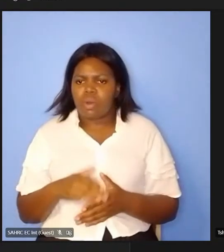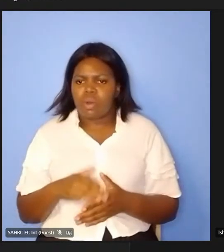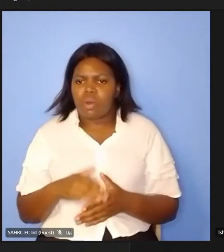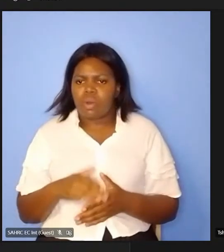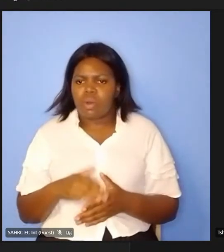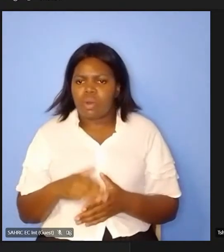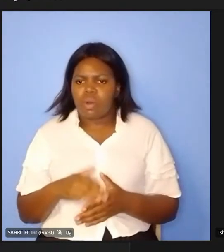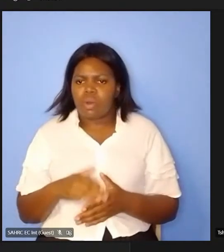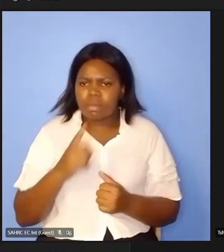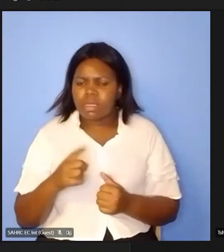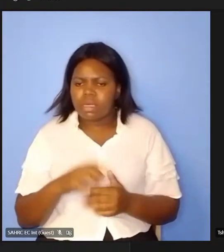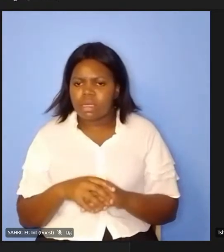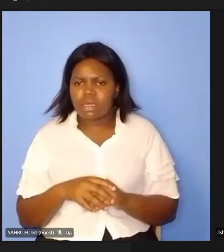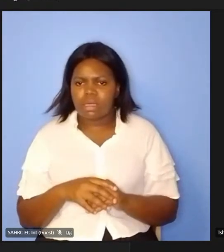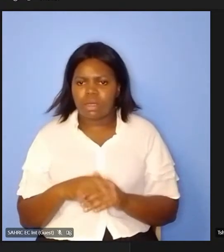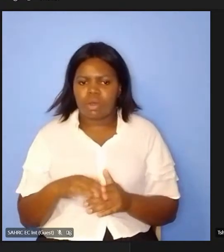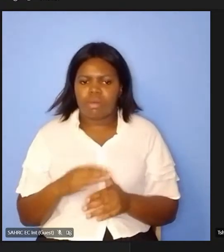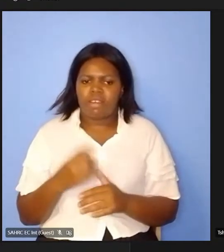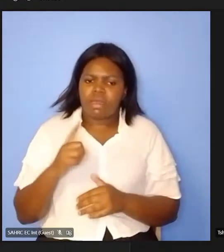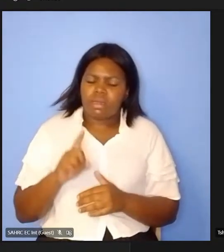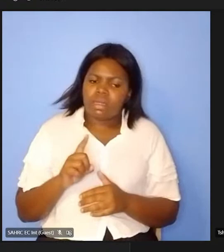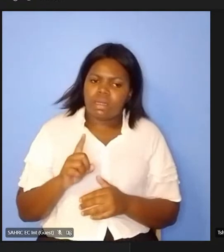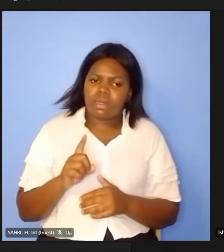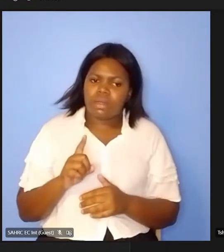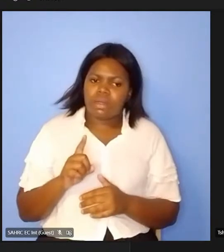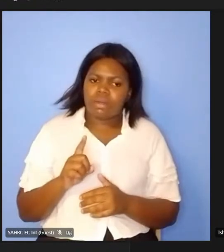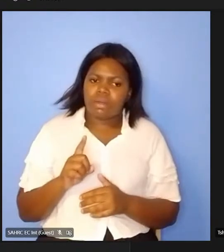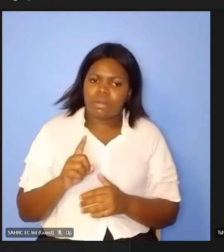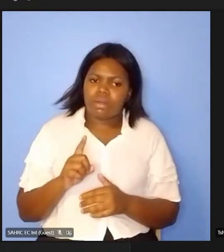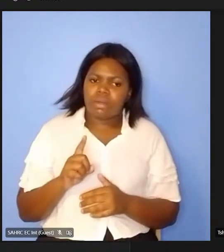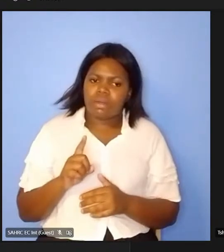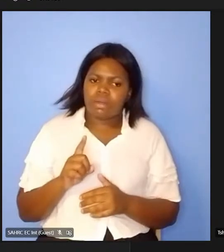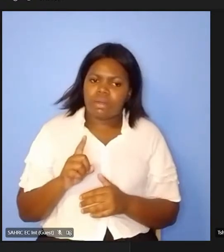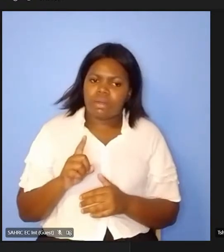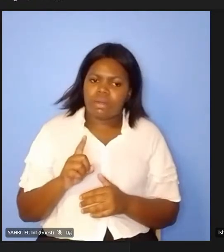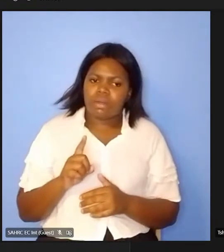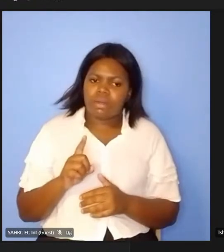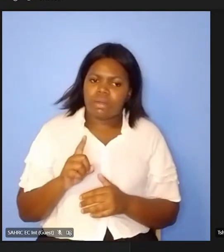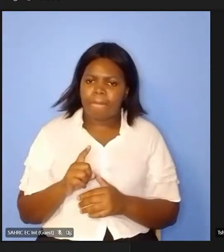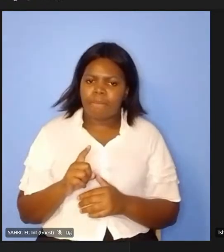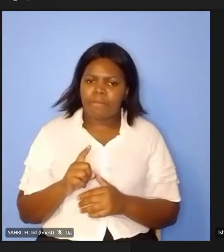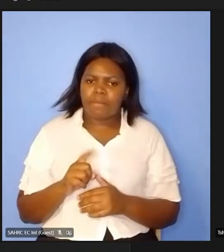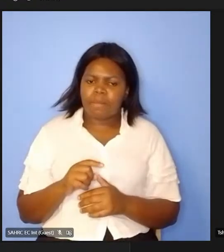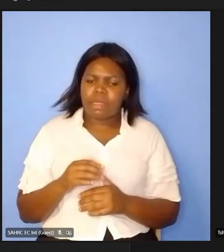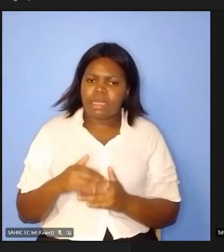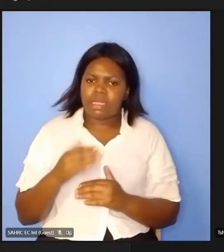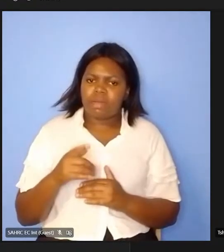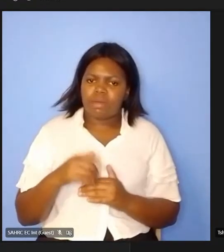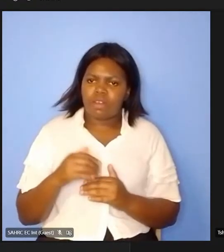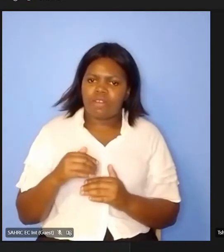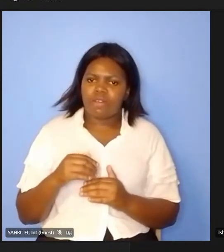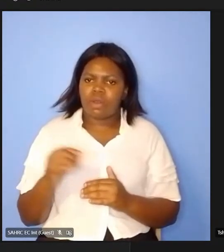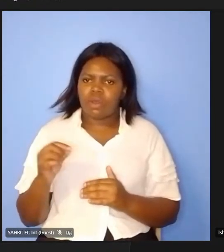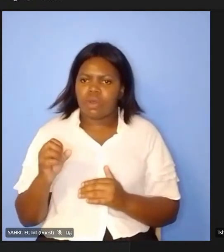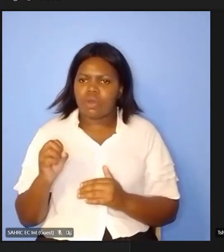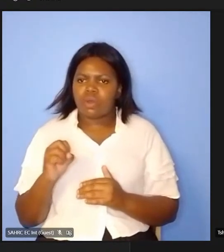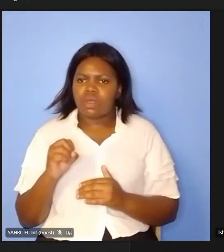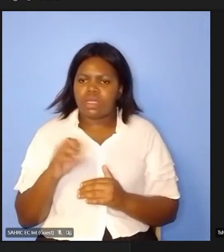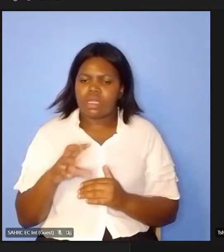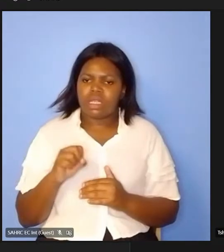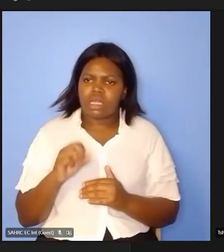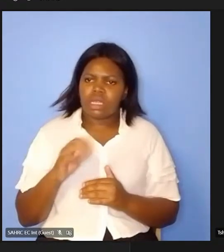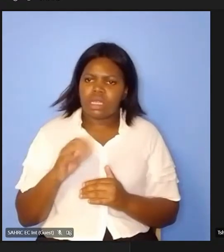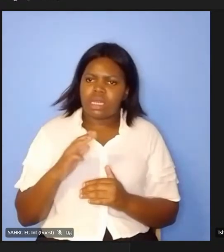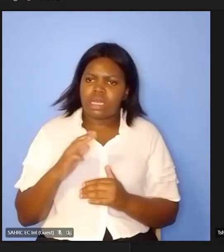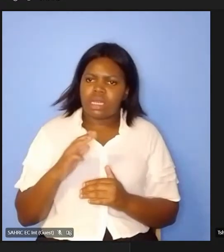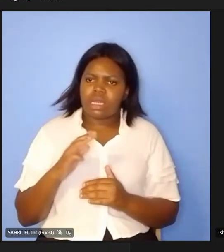your rights end. Firstly, but also that in terms of Section 9, I think that it would be much harder